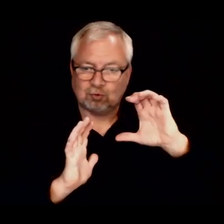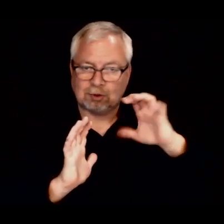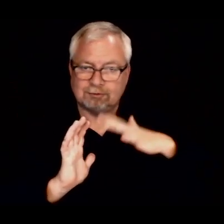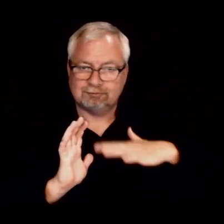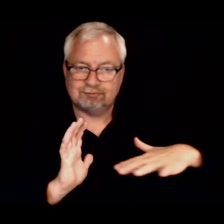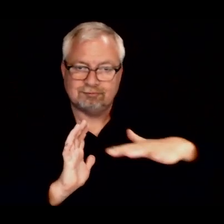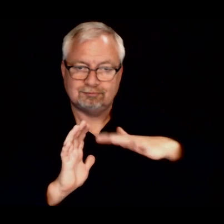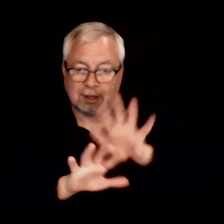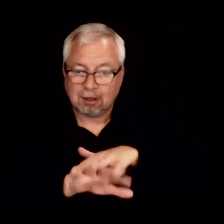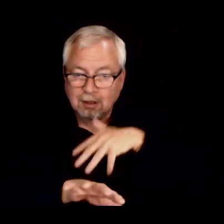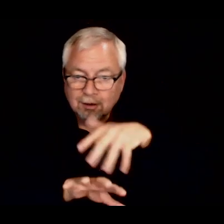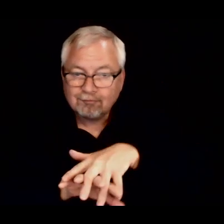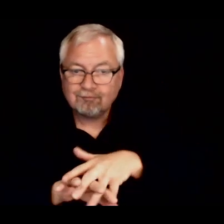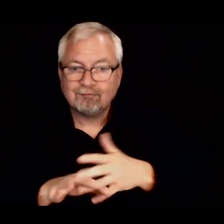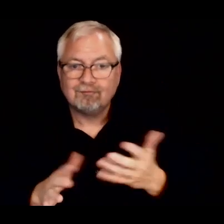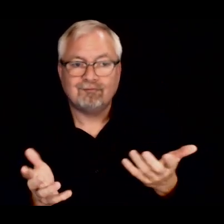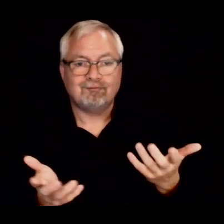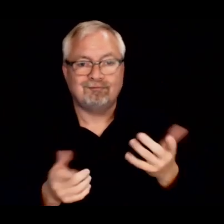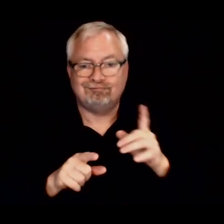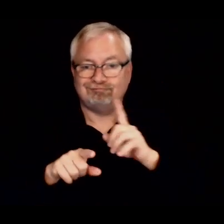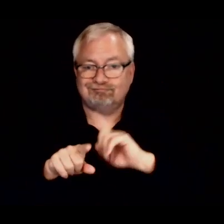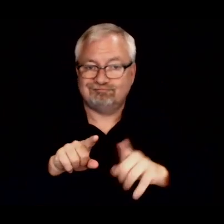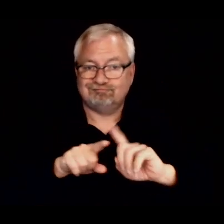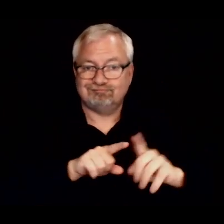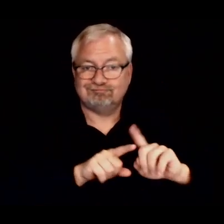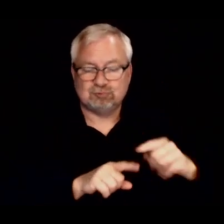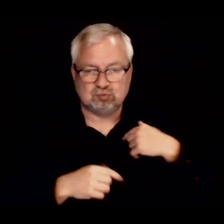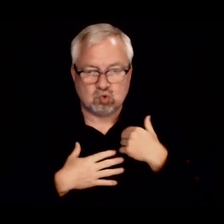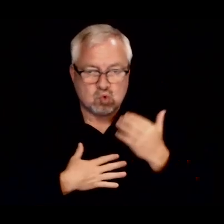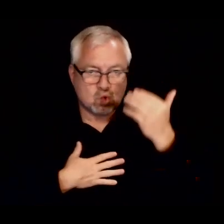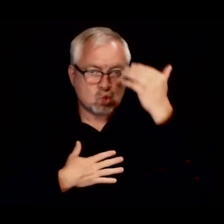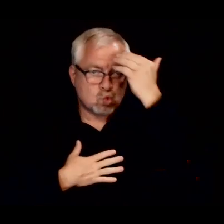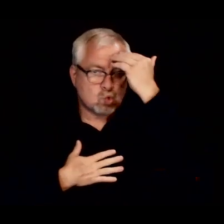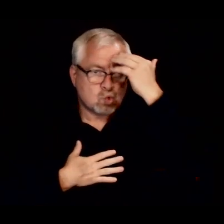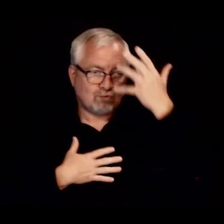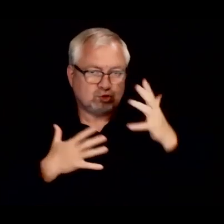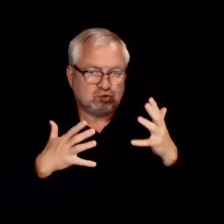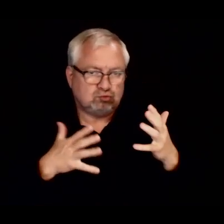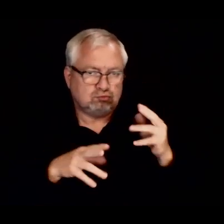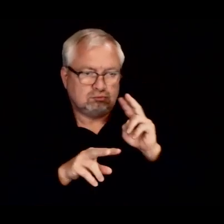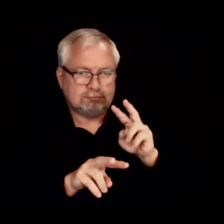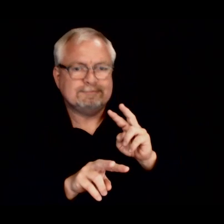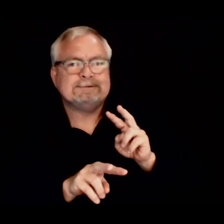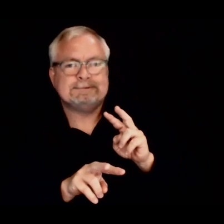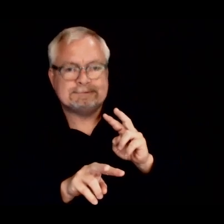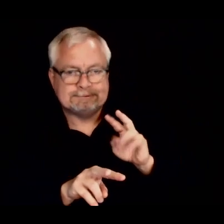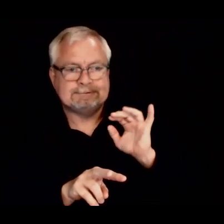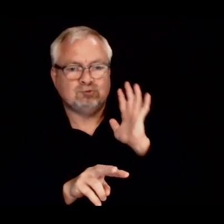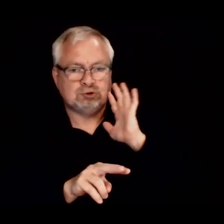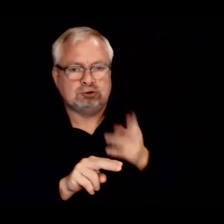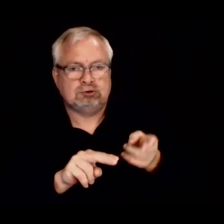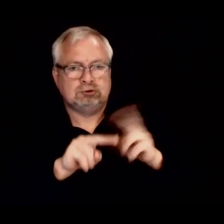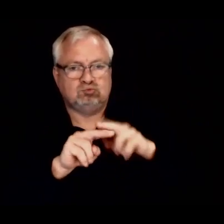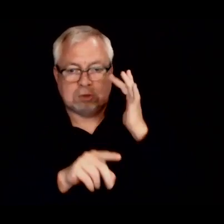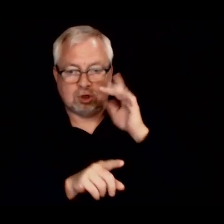that that not only would be expected to be at higher risk for severe disease because of